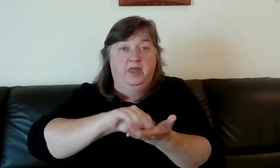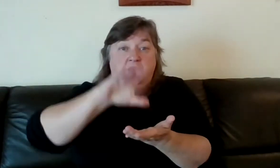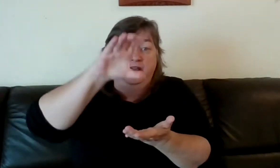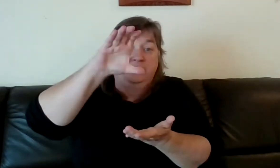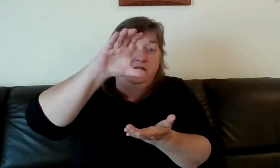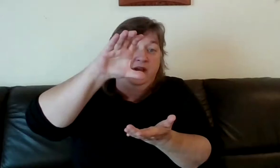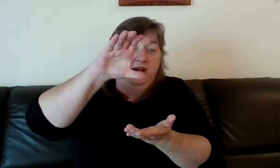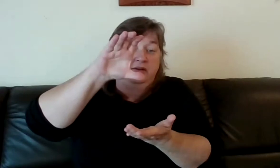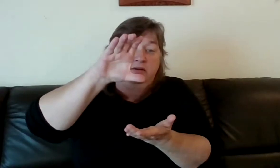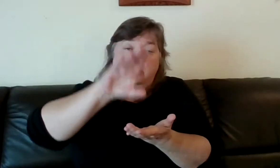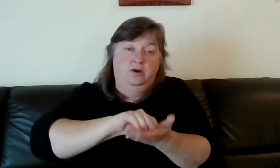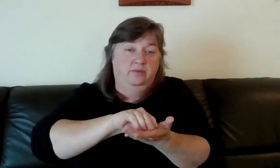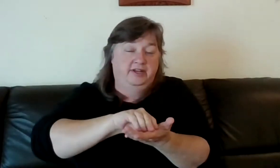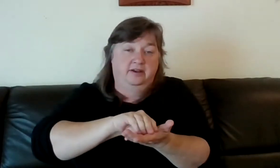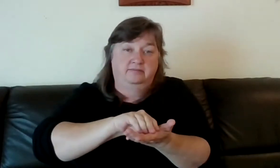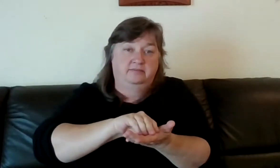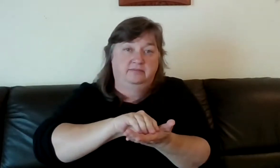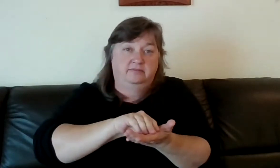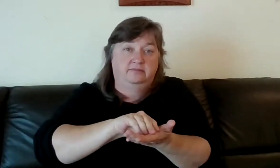That height that you had, all the way down.